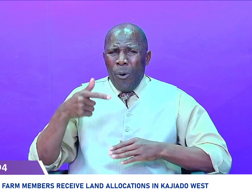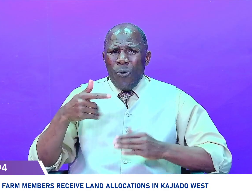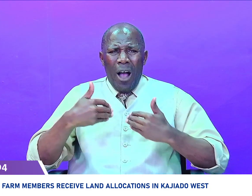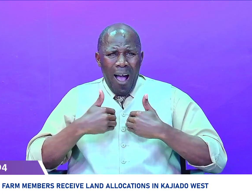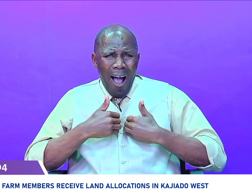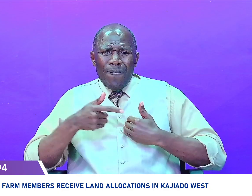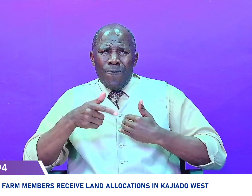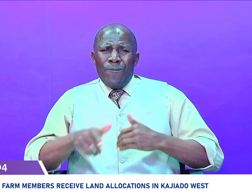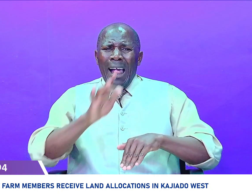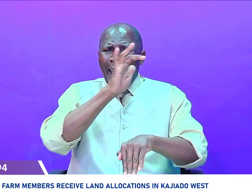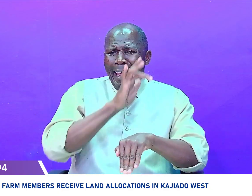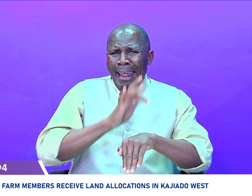community.